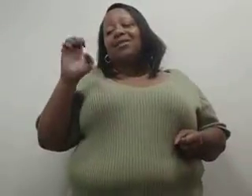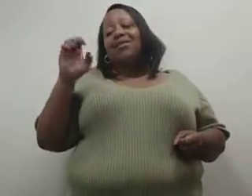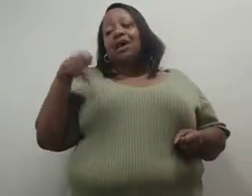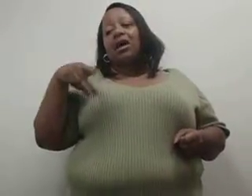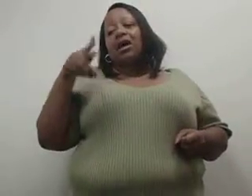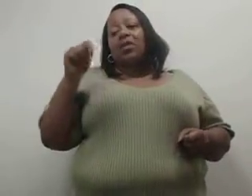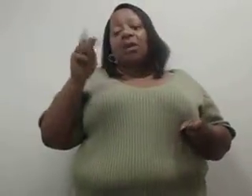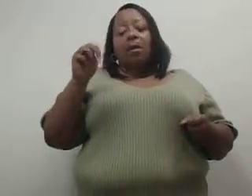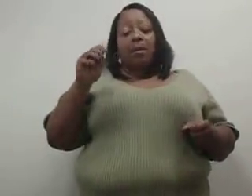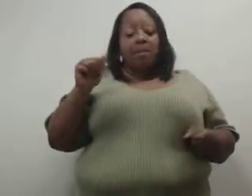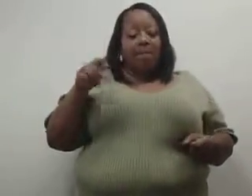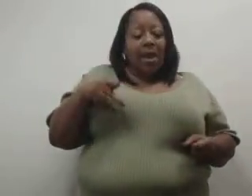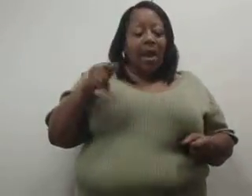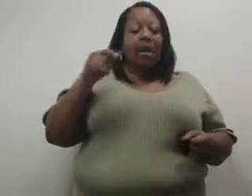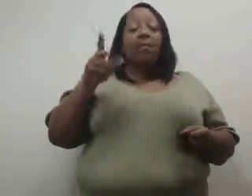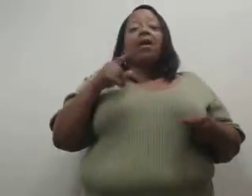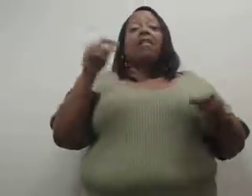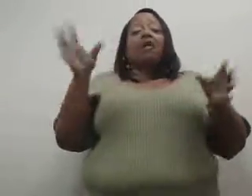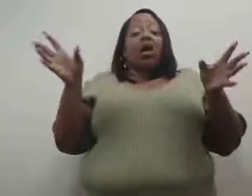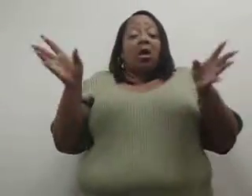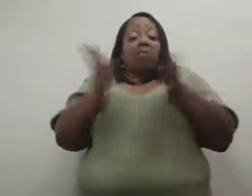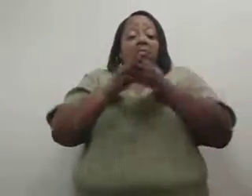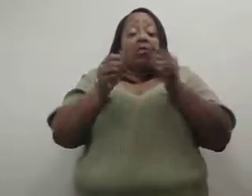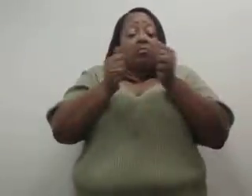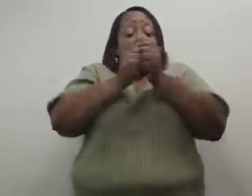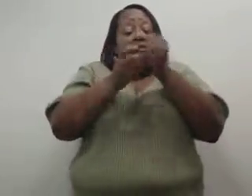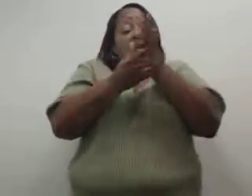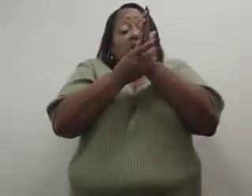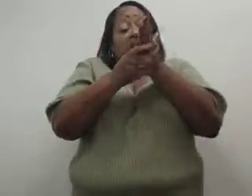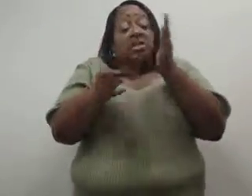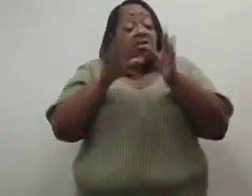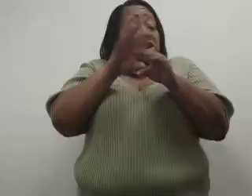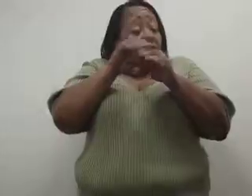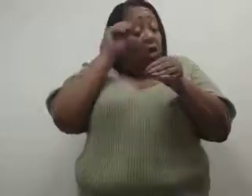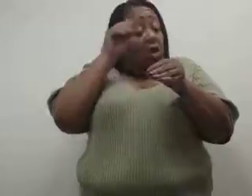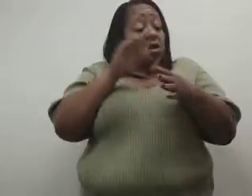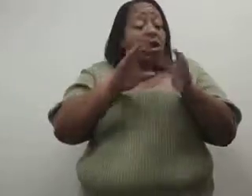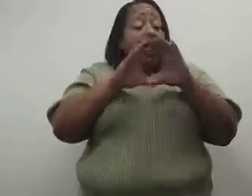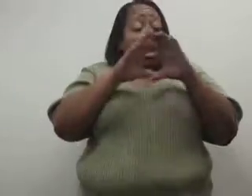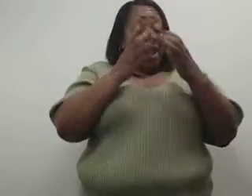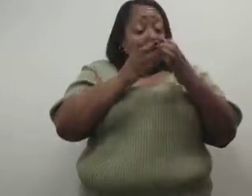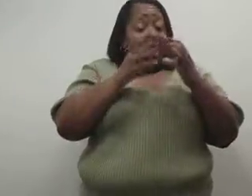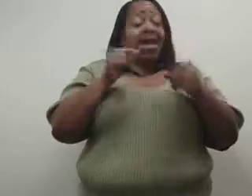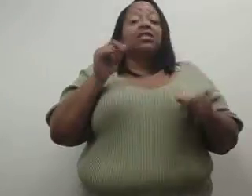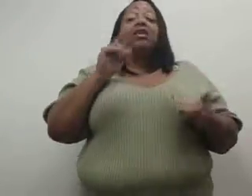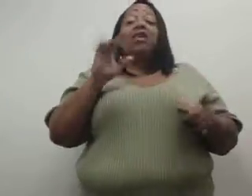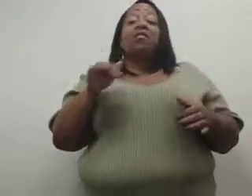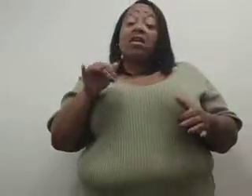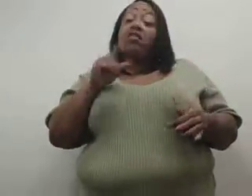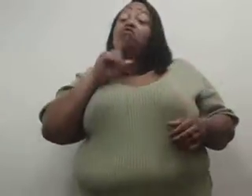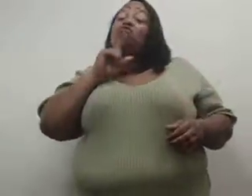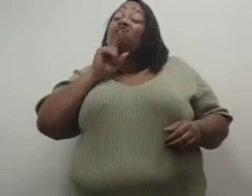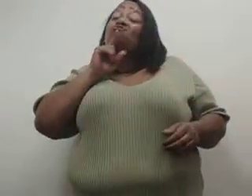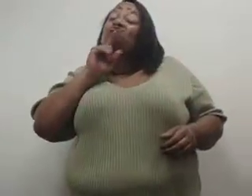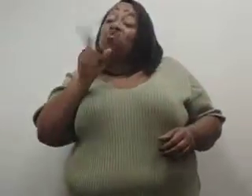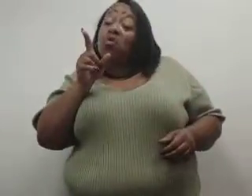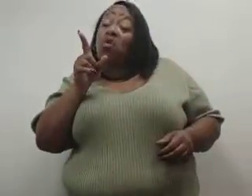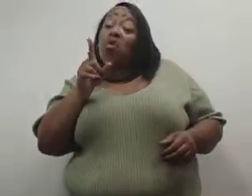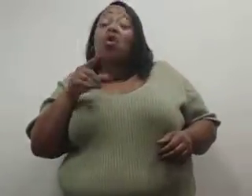the skills that they've learned in class. And then the real key where they start to do some serious research, and even though it's on a